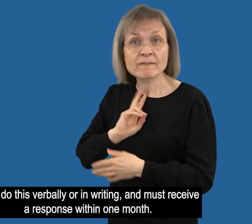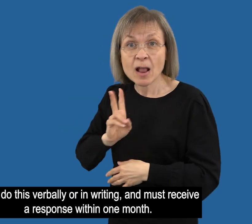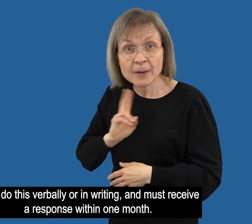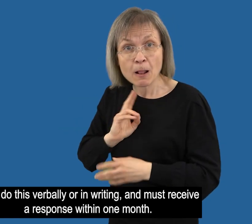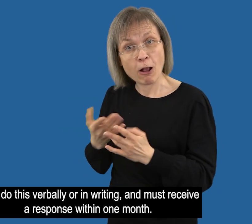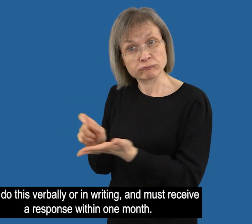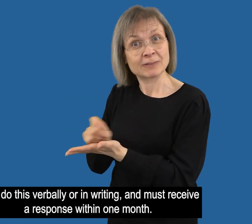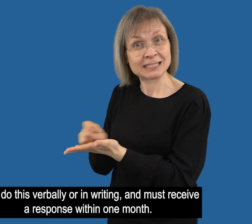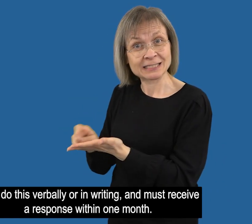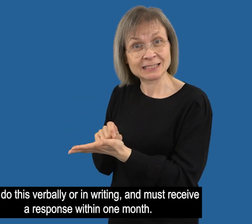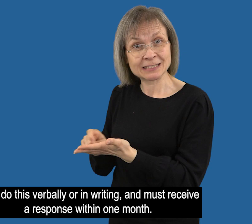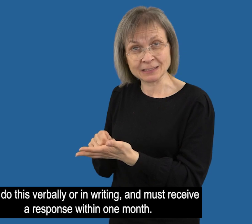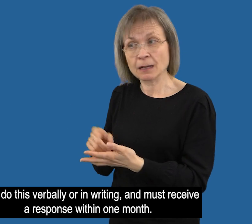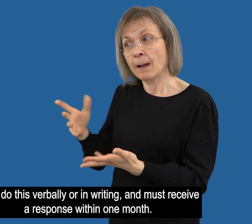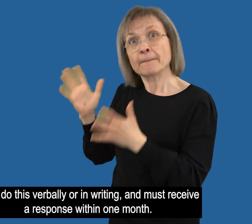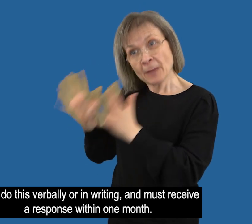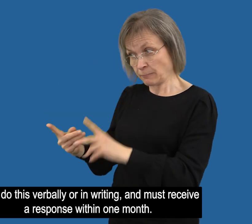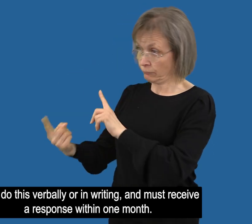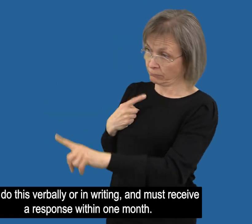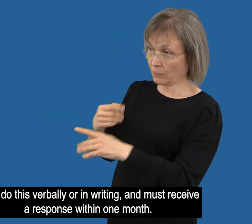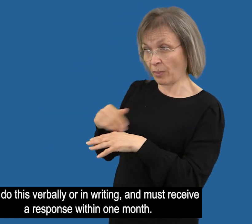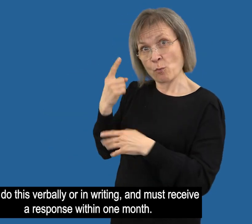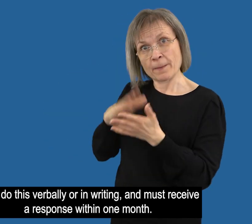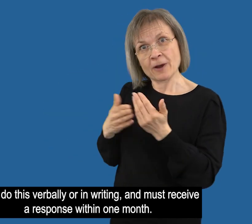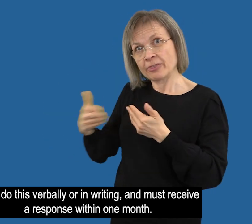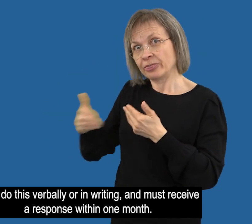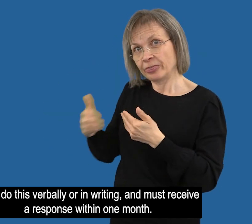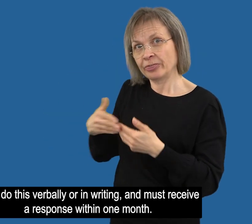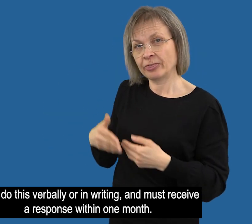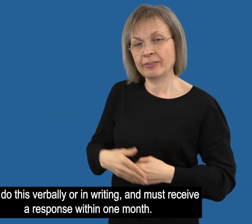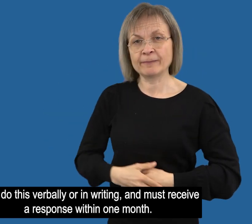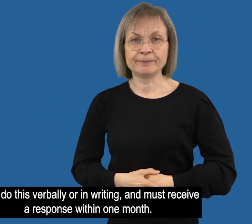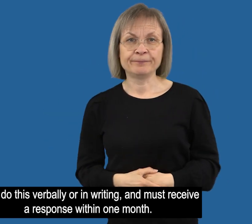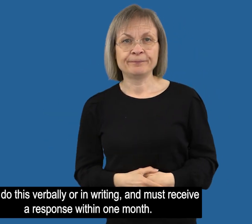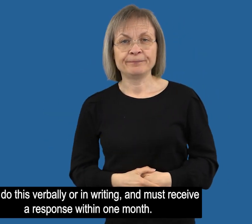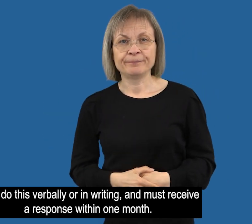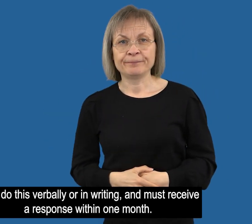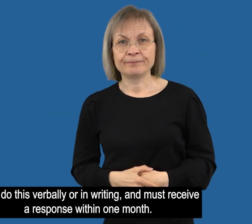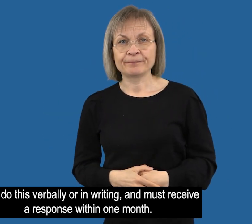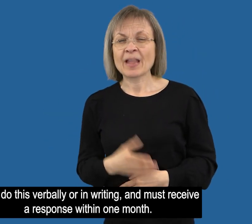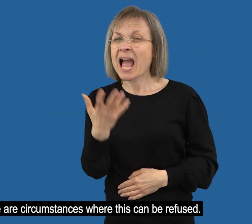I can do this verbally or in writing, and must receive a response within 1 month.